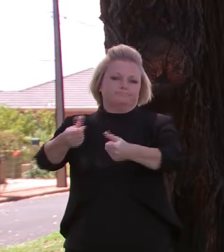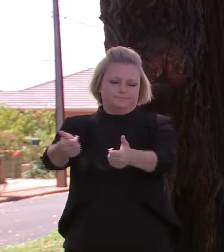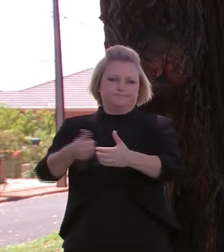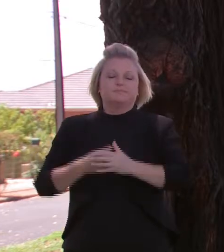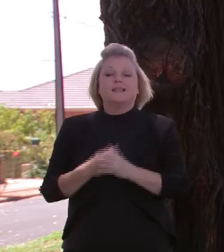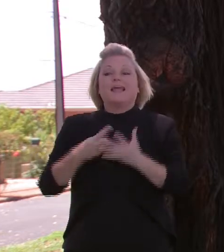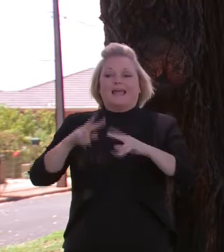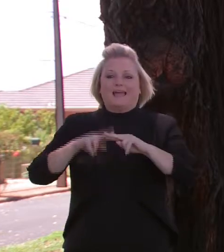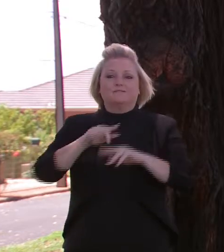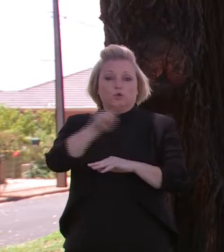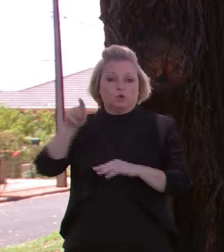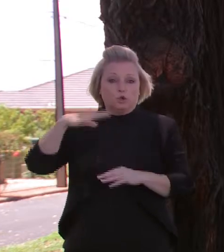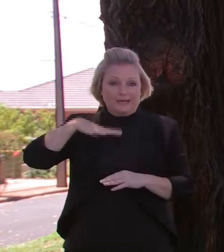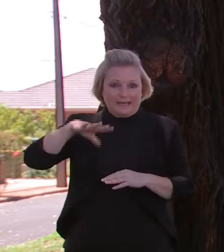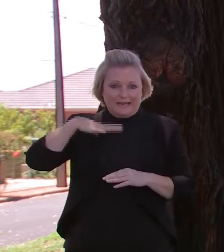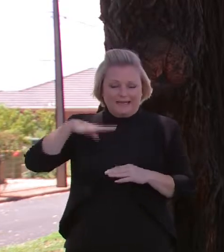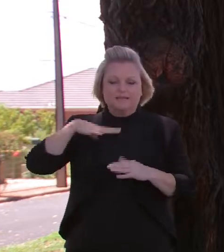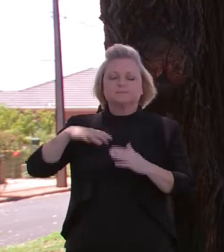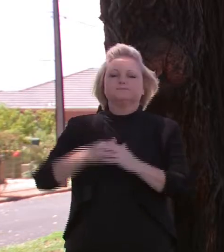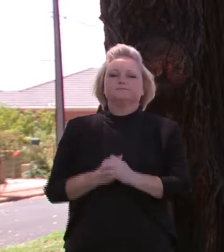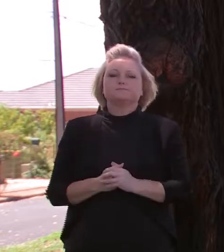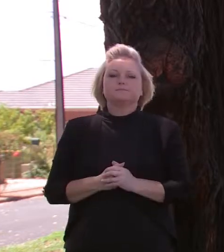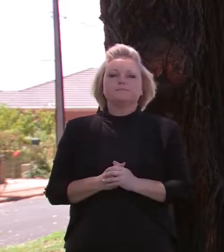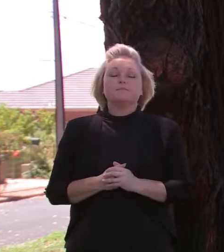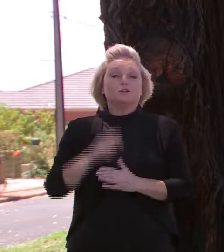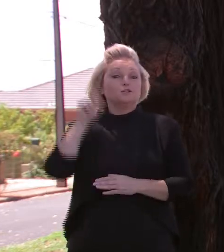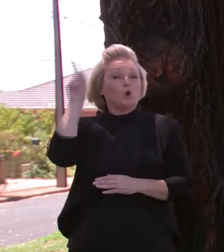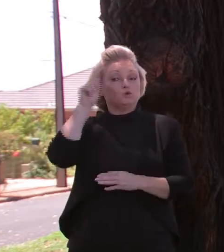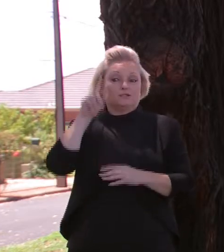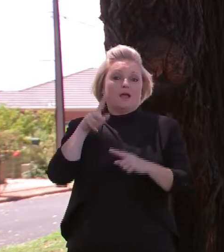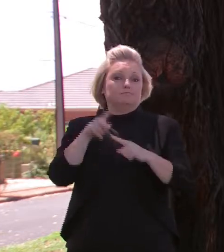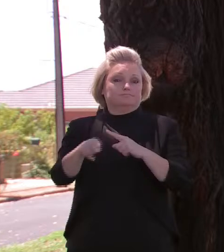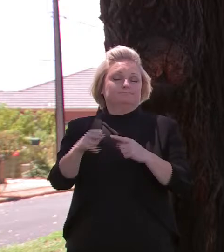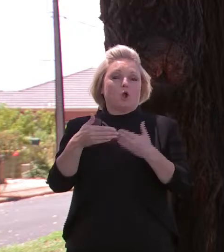that support. That hotline's been reopened as of today.